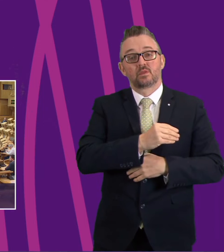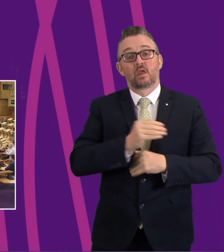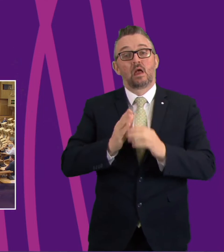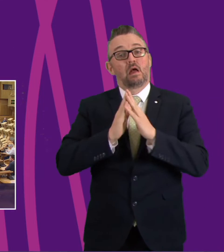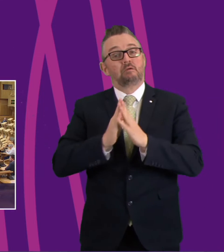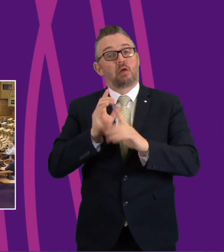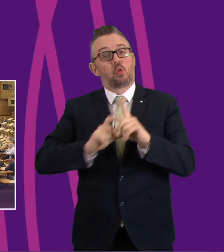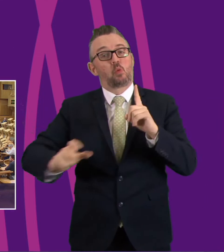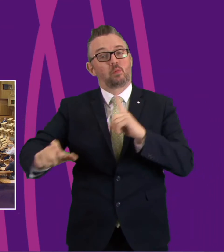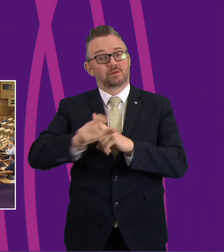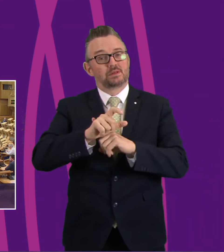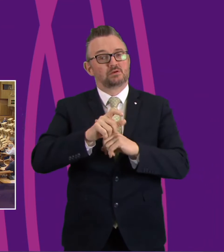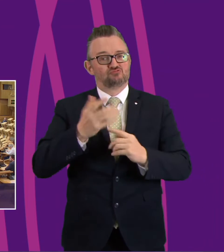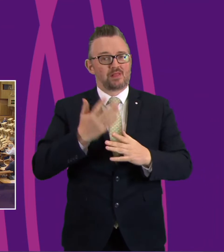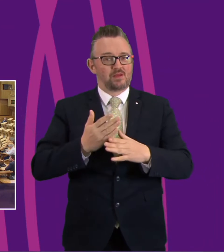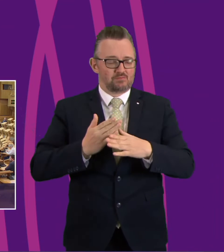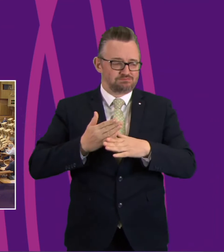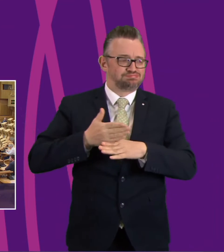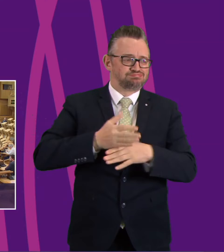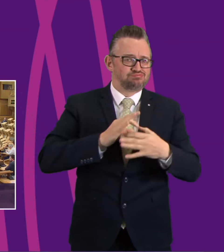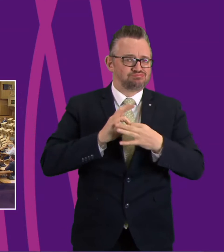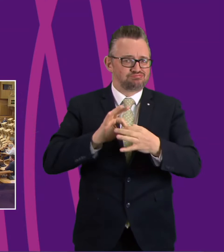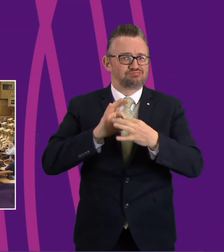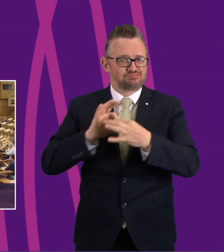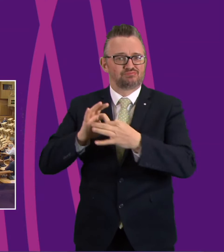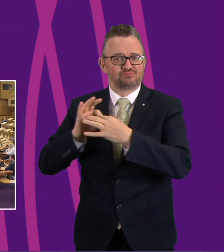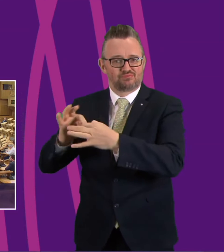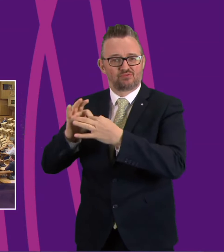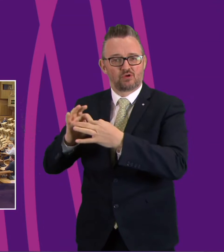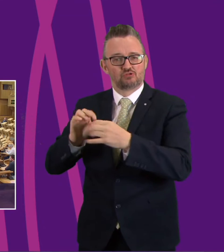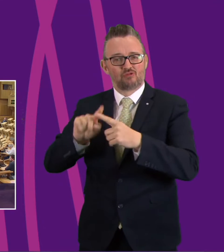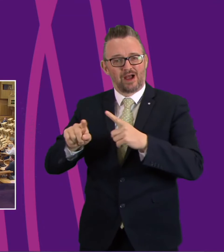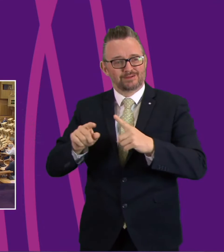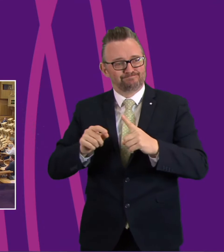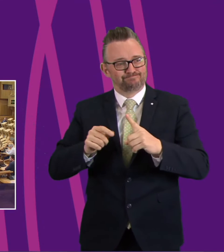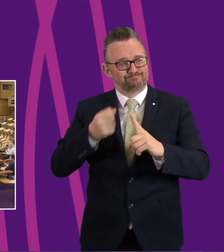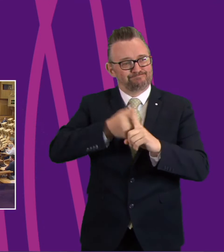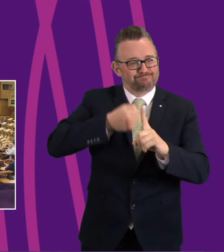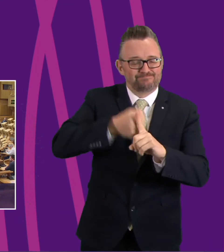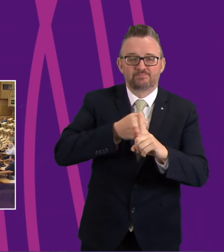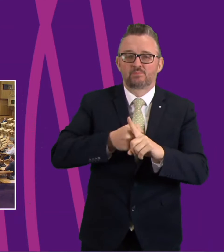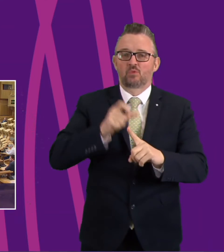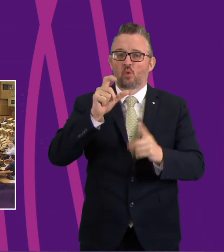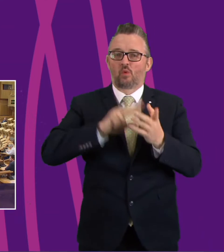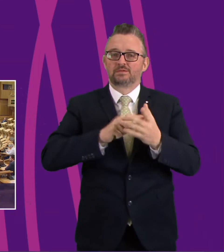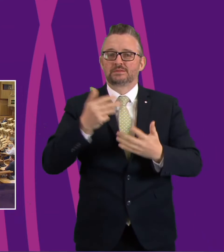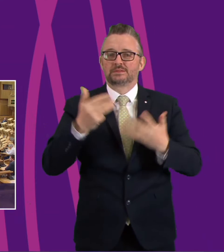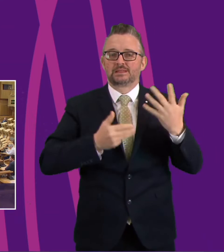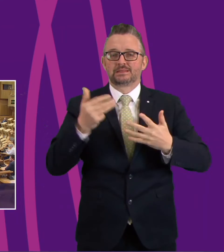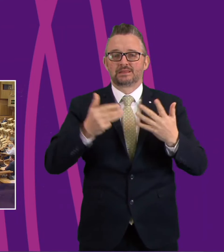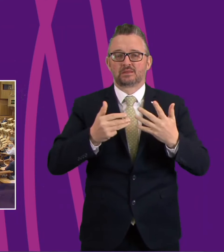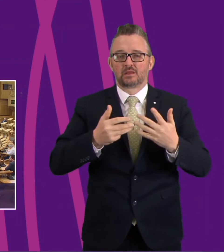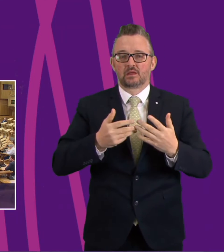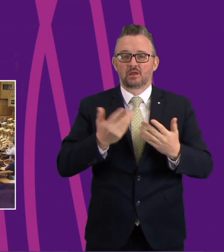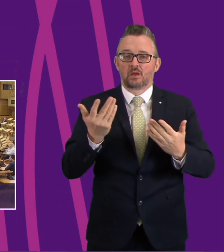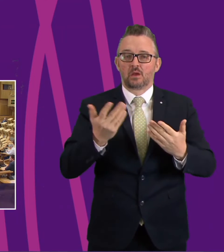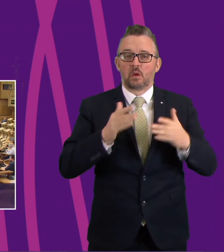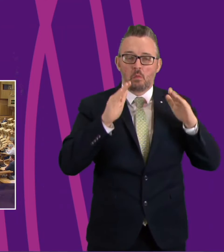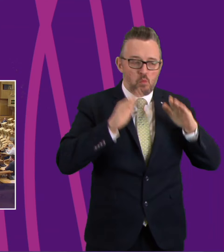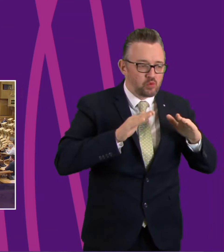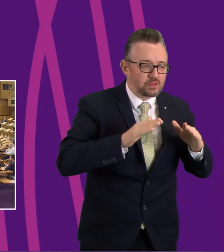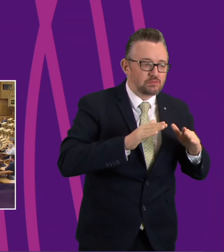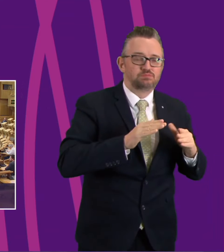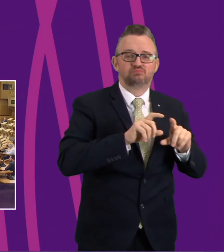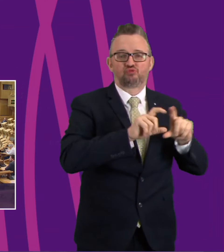been doing their part alongside others in the battle against COVID-19. From local Muslim-owned shops in Falkirk